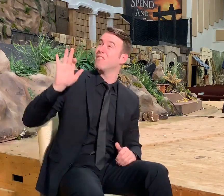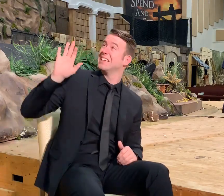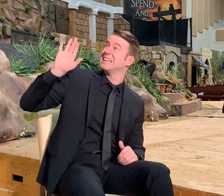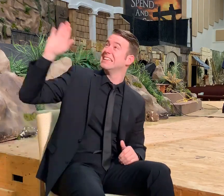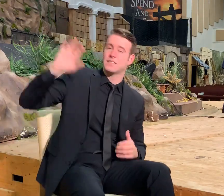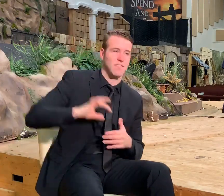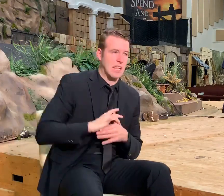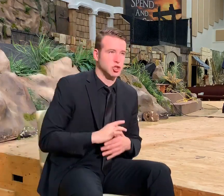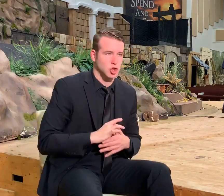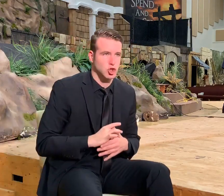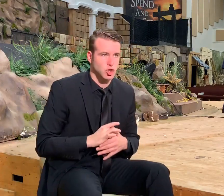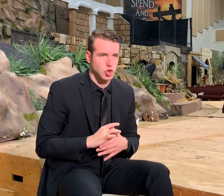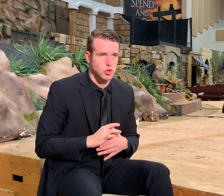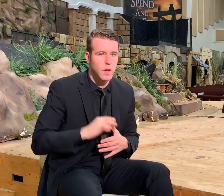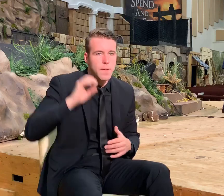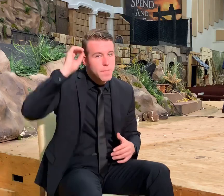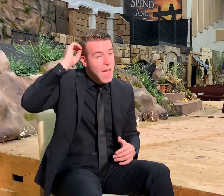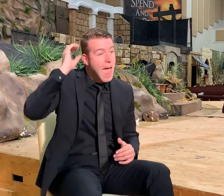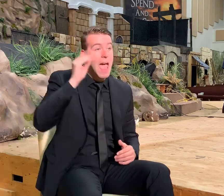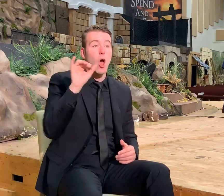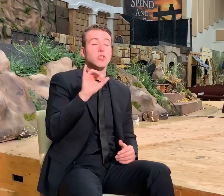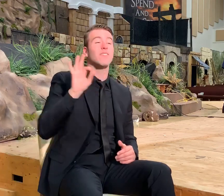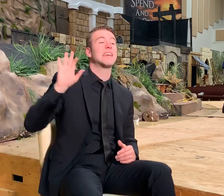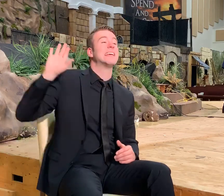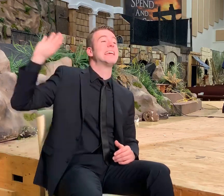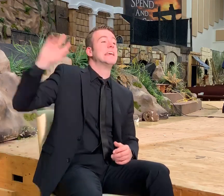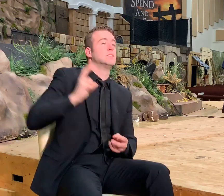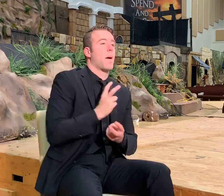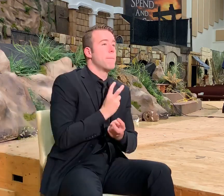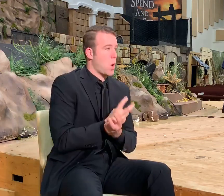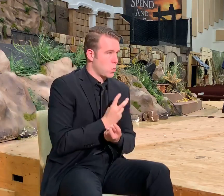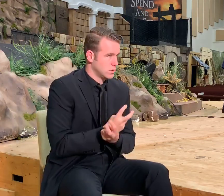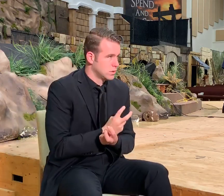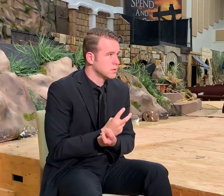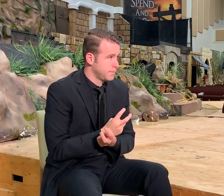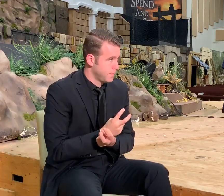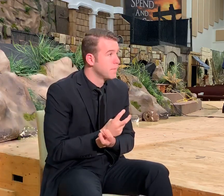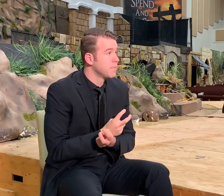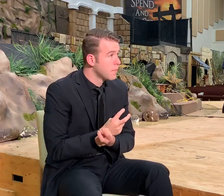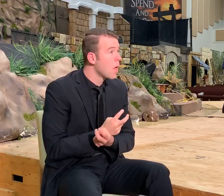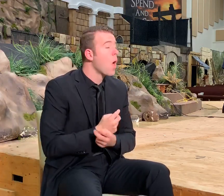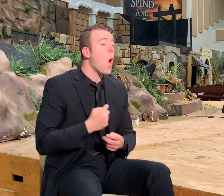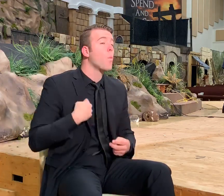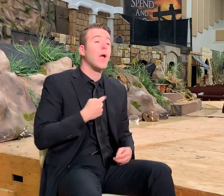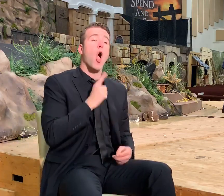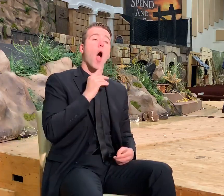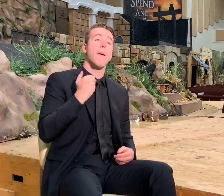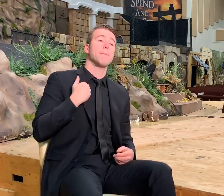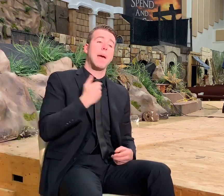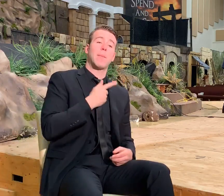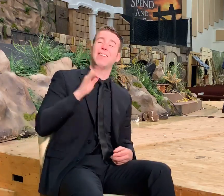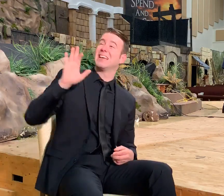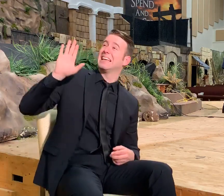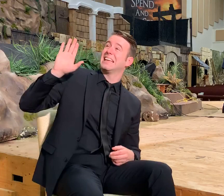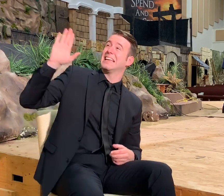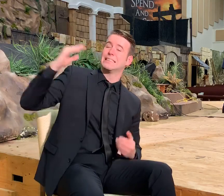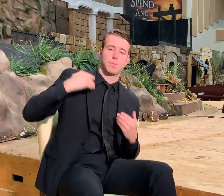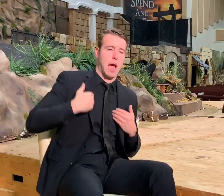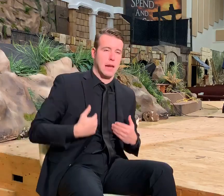flesh, and of his bones. We are members of his body,